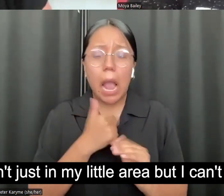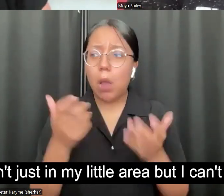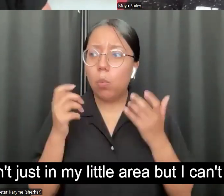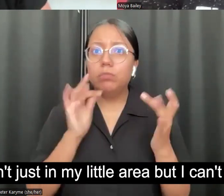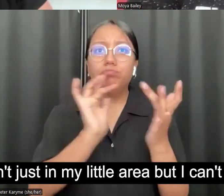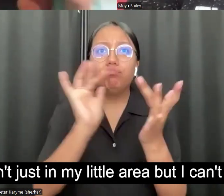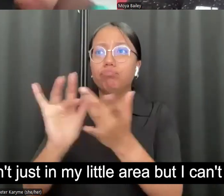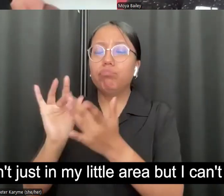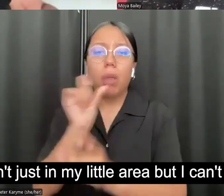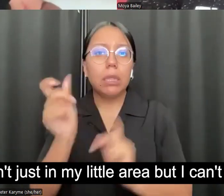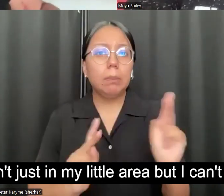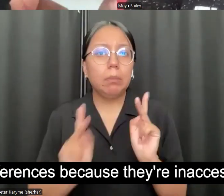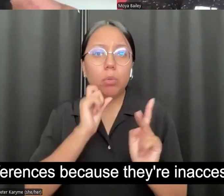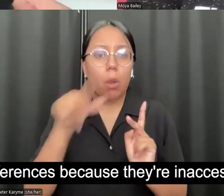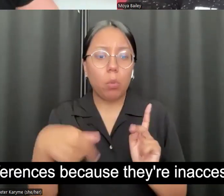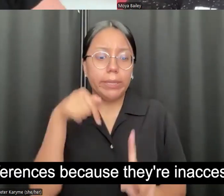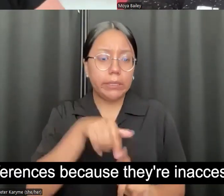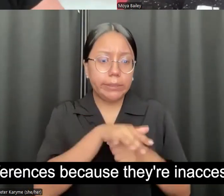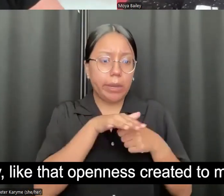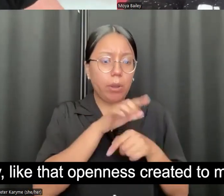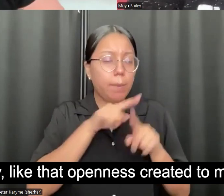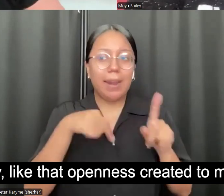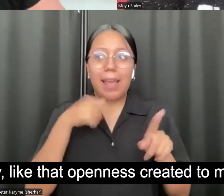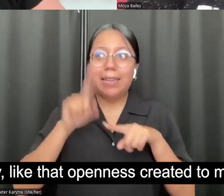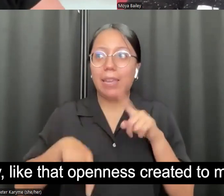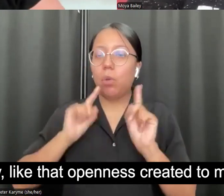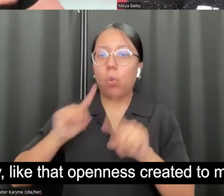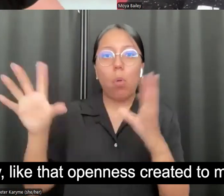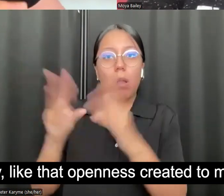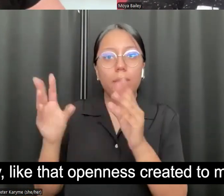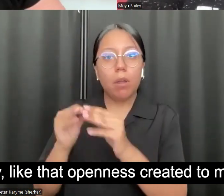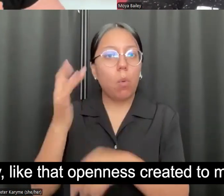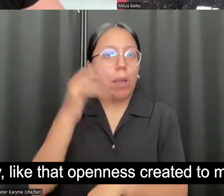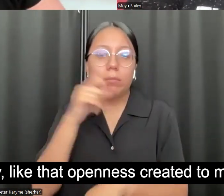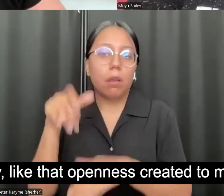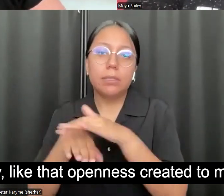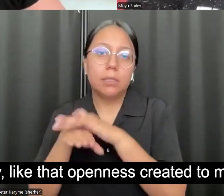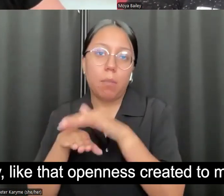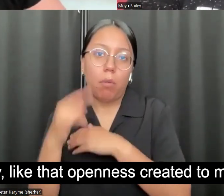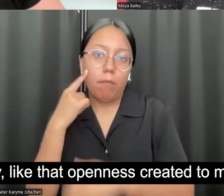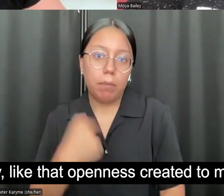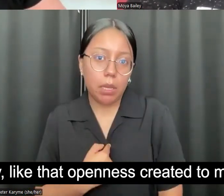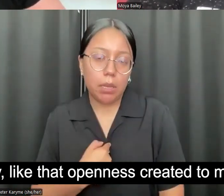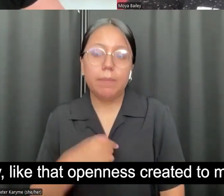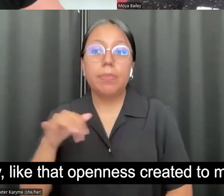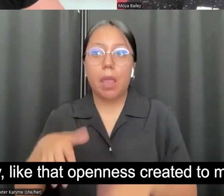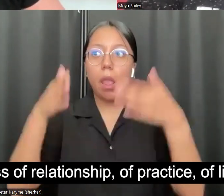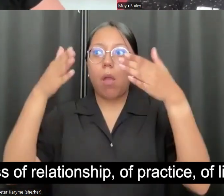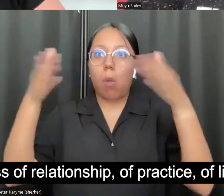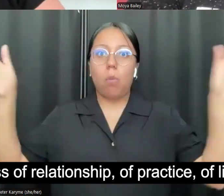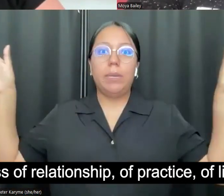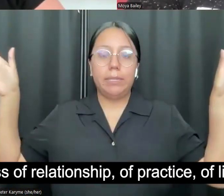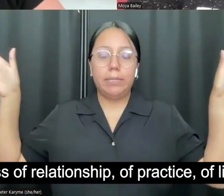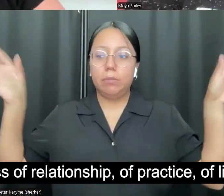little area, but I can't go to conferences because they're inaccessible. And anyway, like that openness created, to me, it created a lot of richness